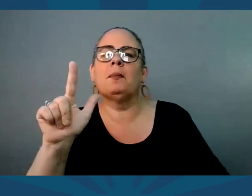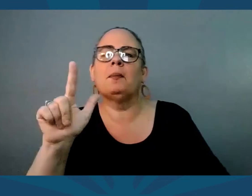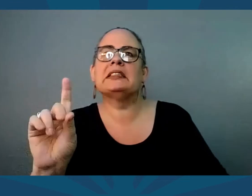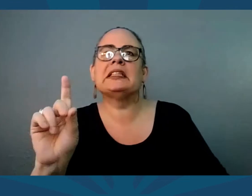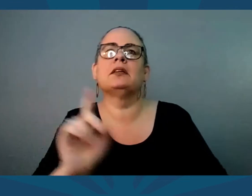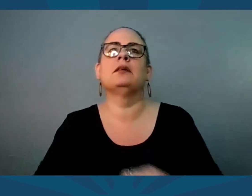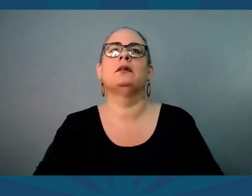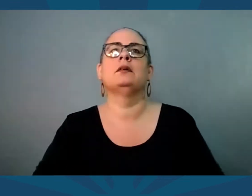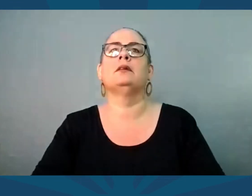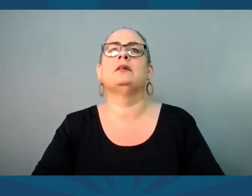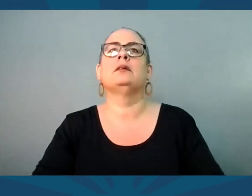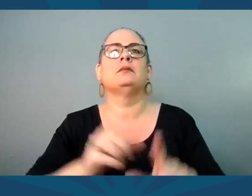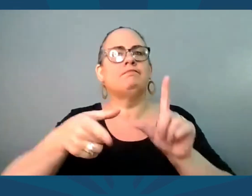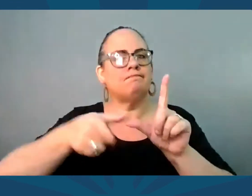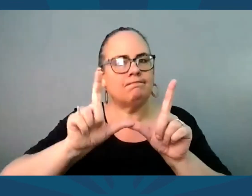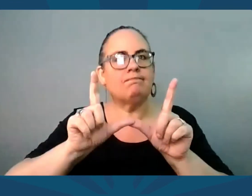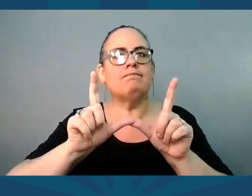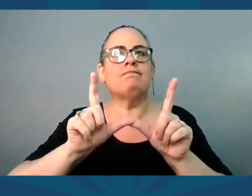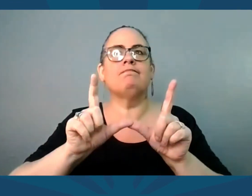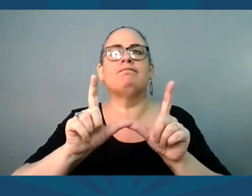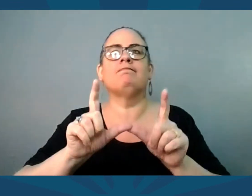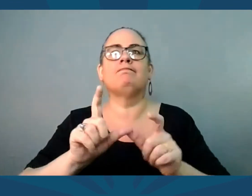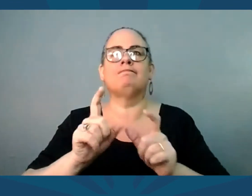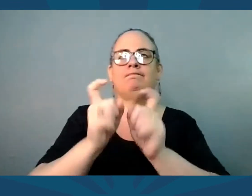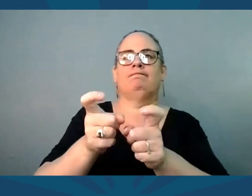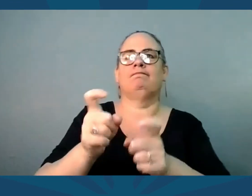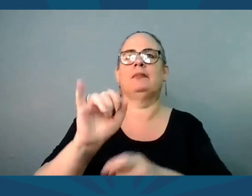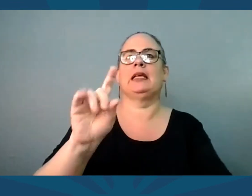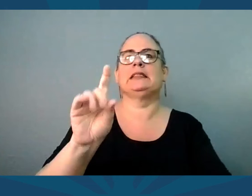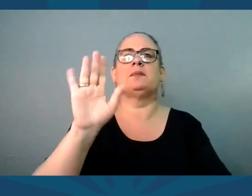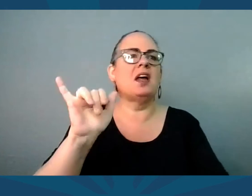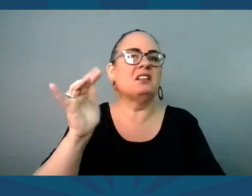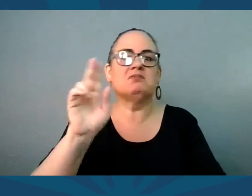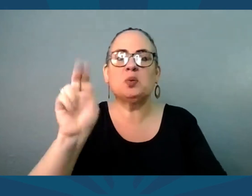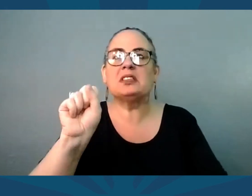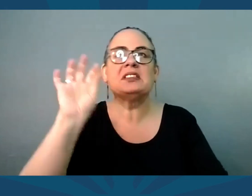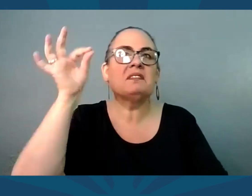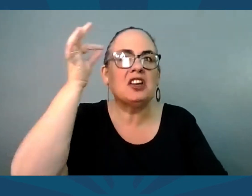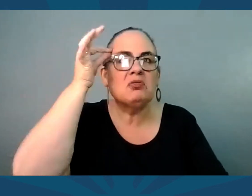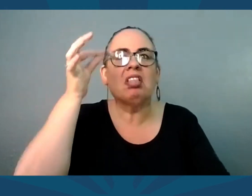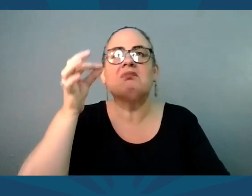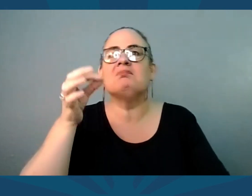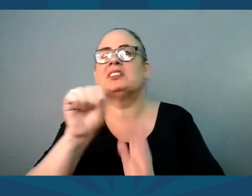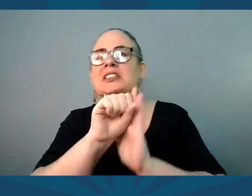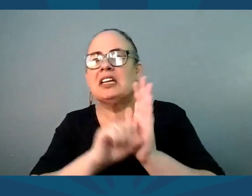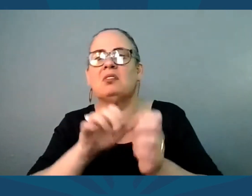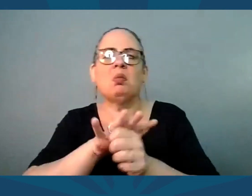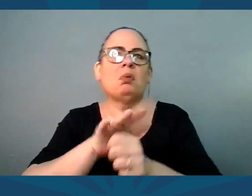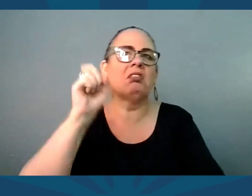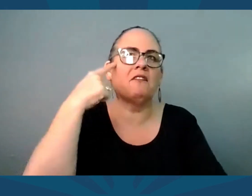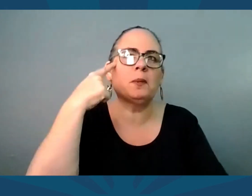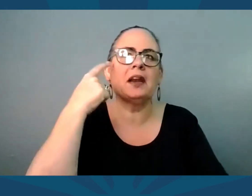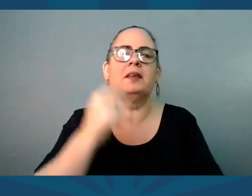Tribal enrollment card or other form of tribal identification. Valid United States federal,